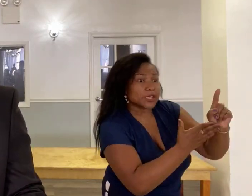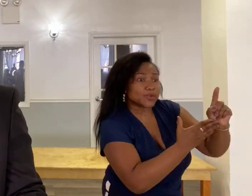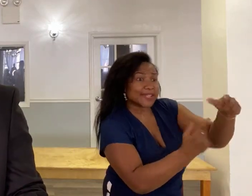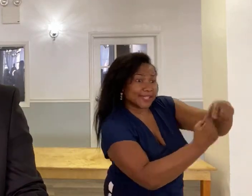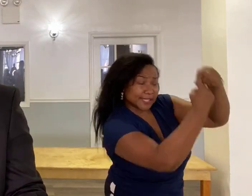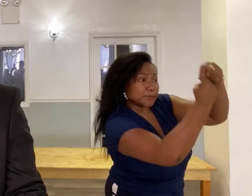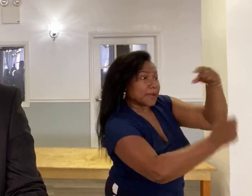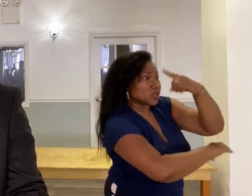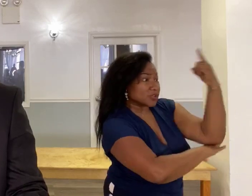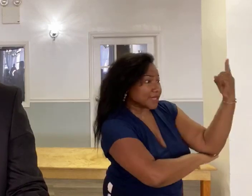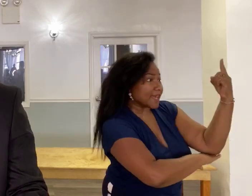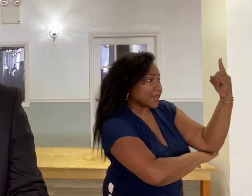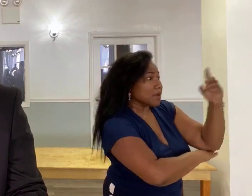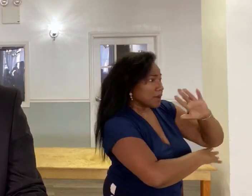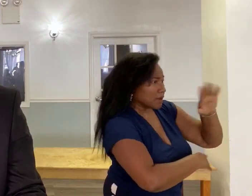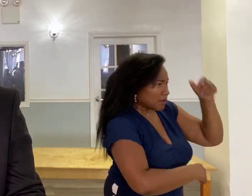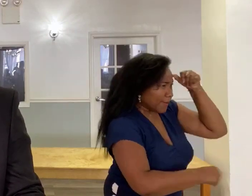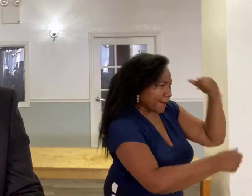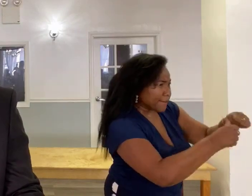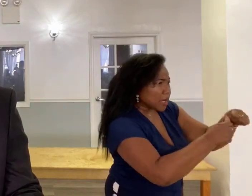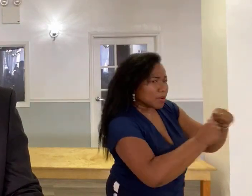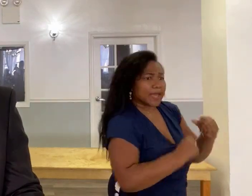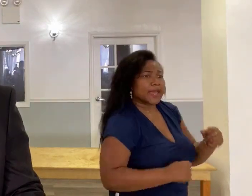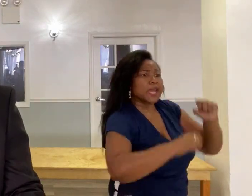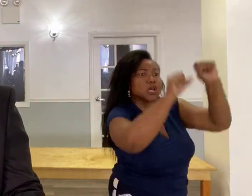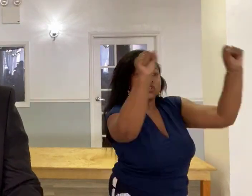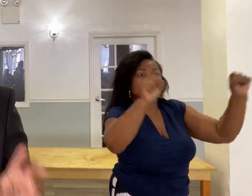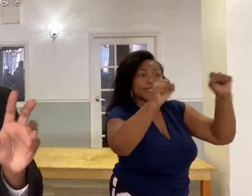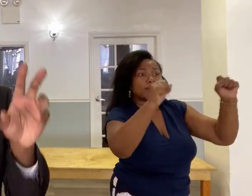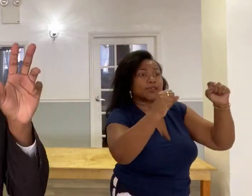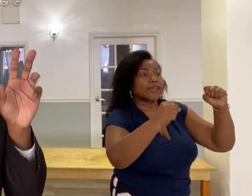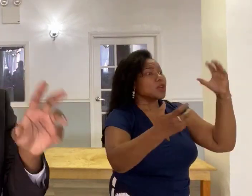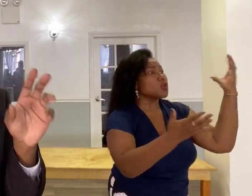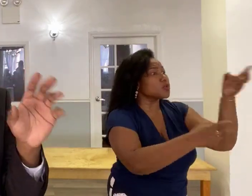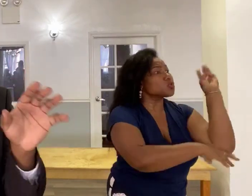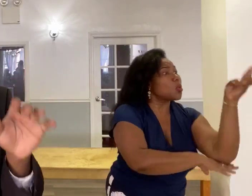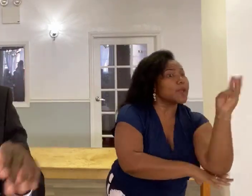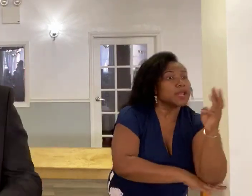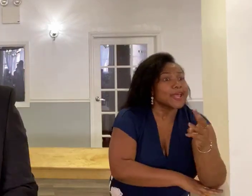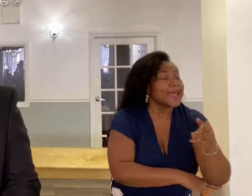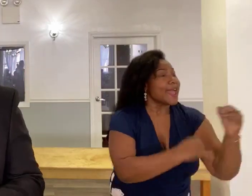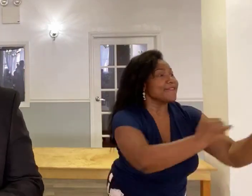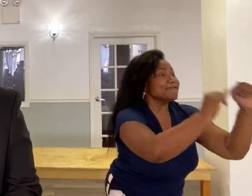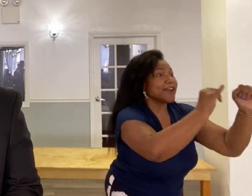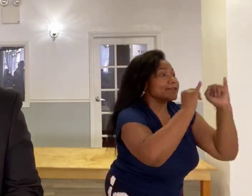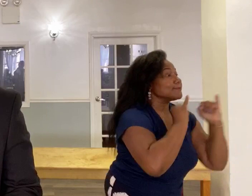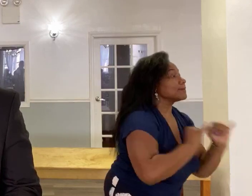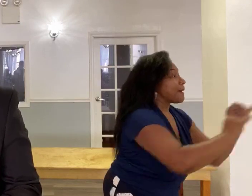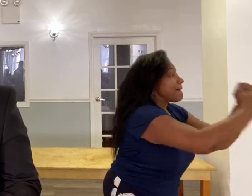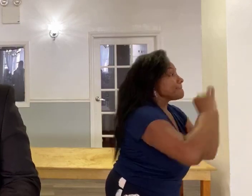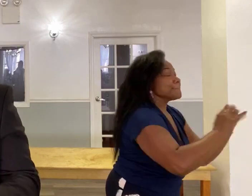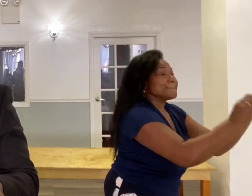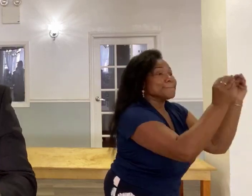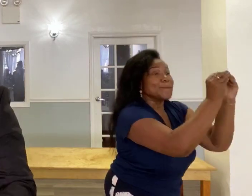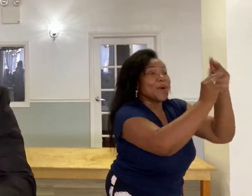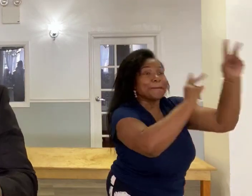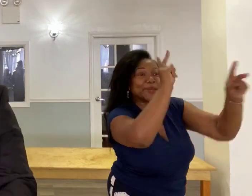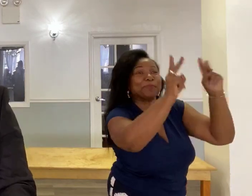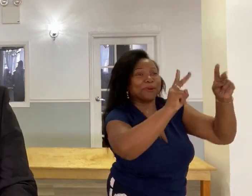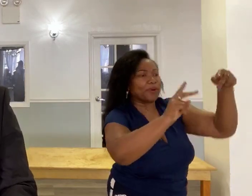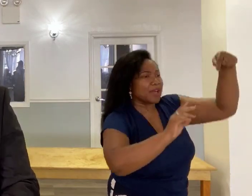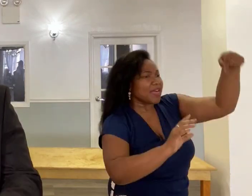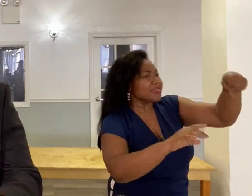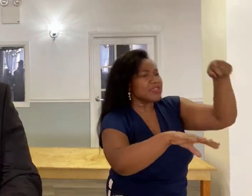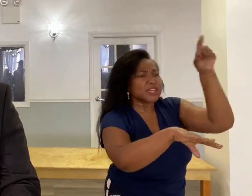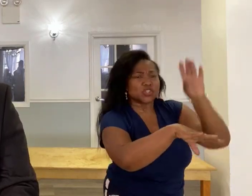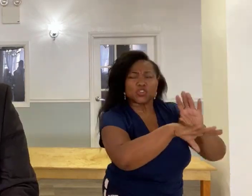doing for our church and in our church. And I want everyone to understand in this room that this